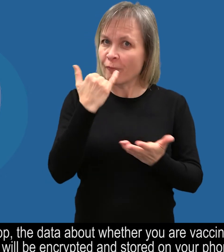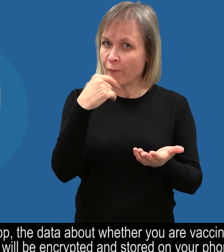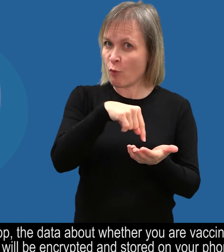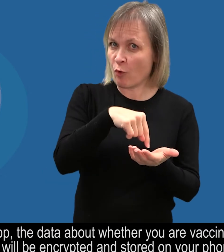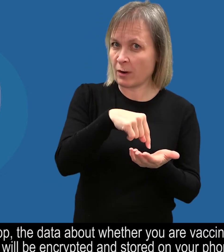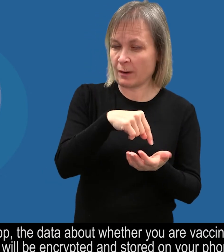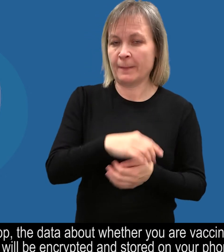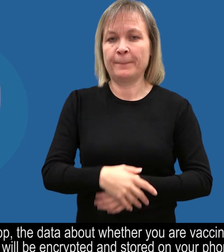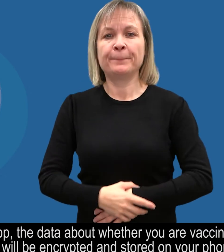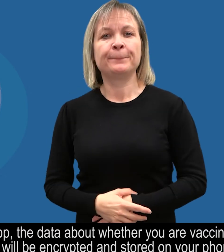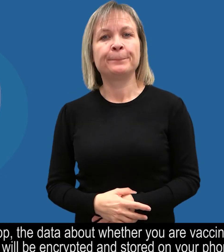phone.